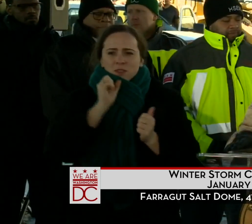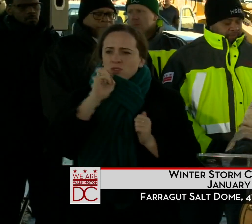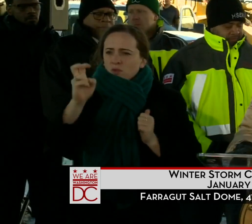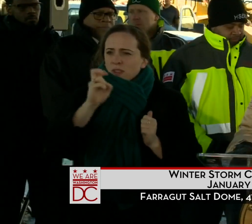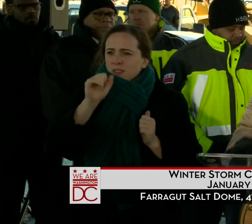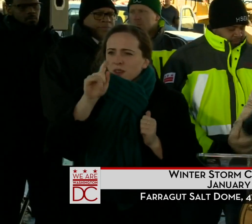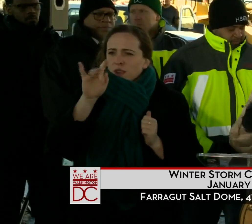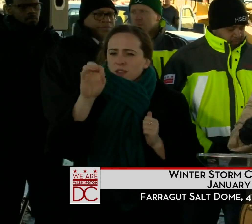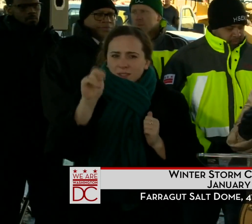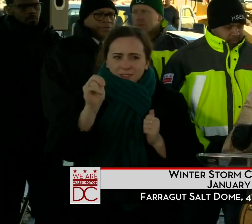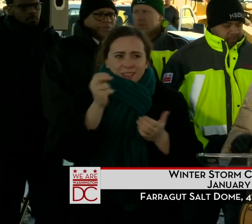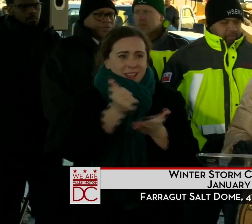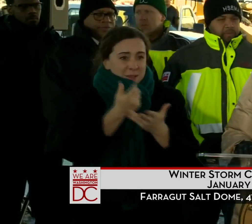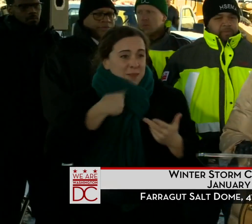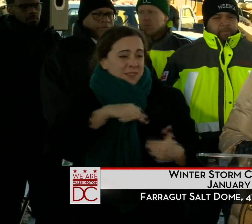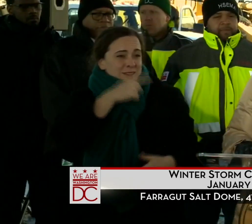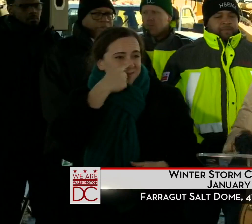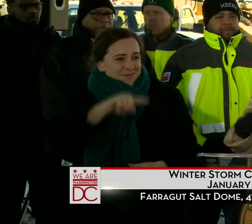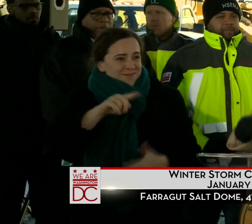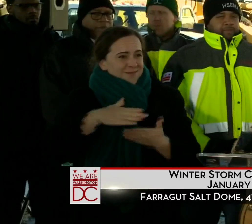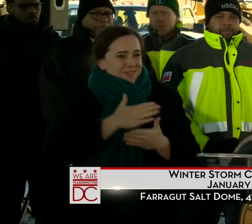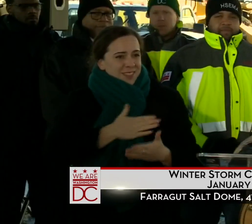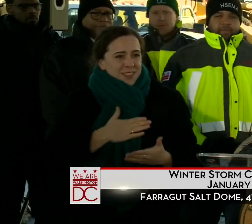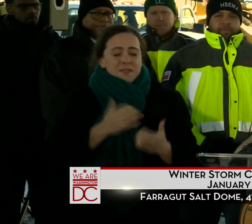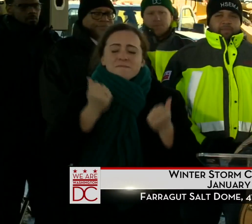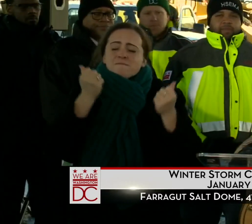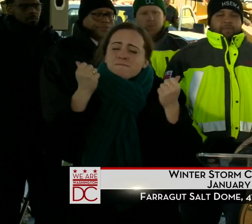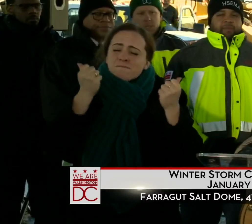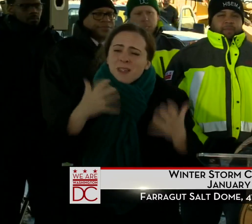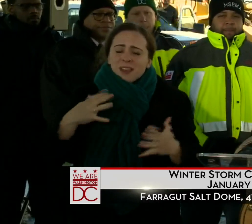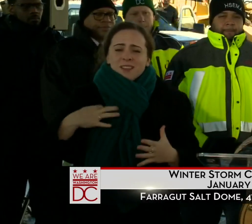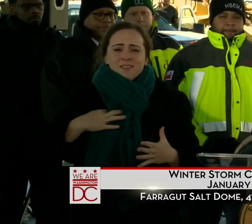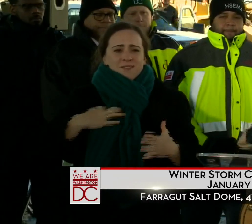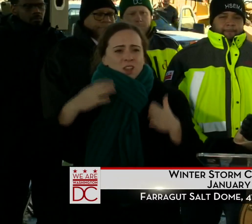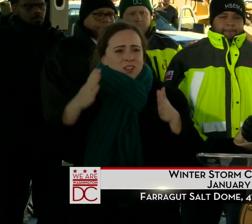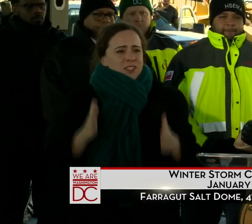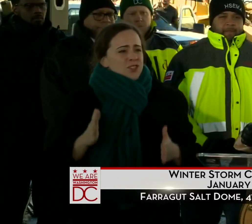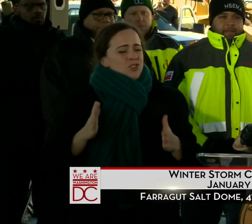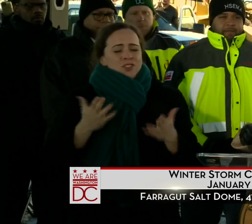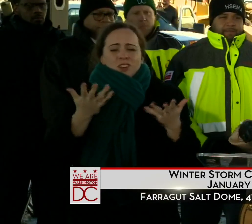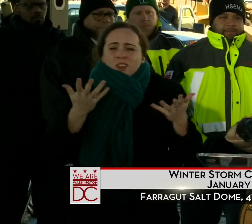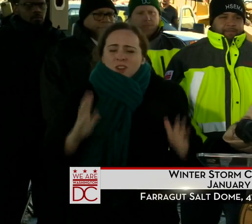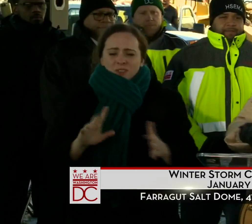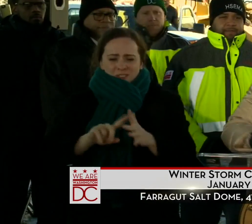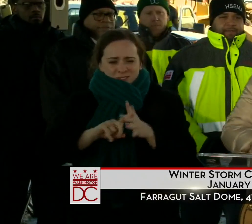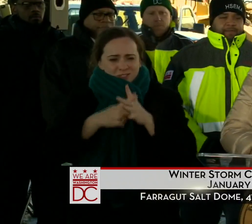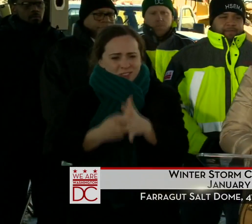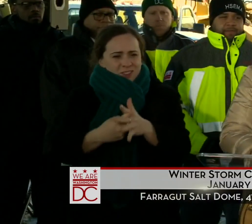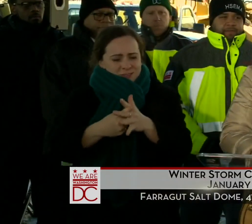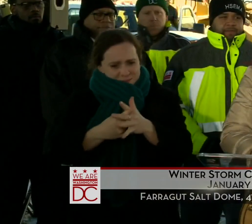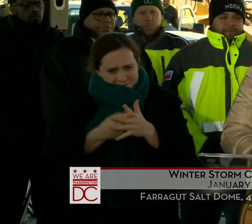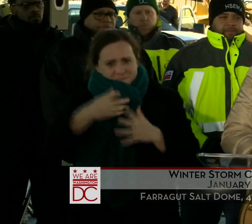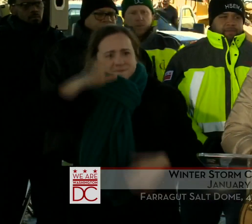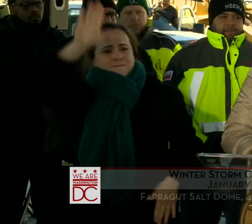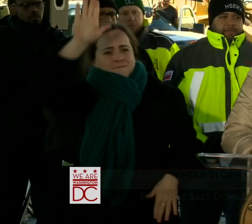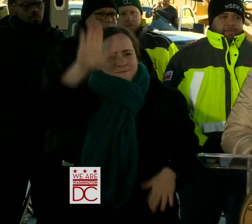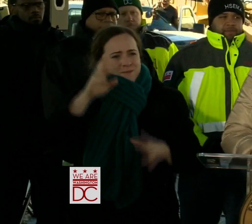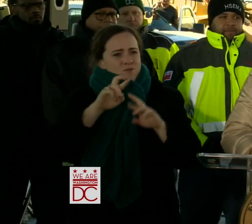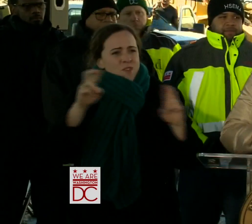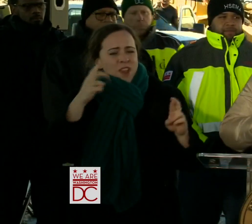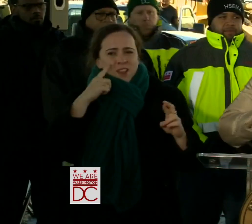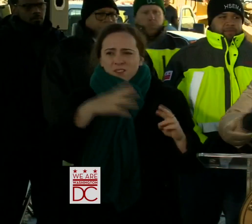with the dig out. A lot of volunteers have stepped up to the plate that volunteered for our D.C. resident snow